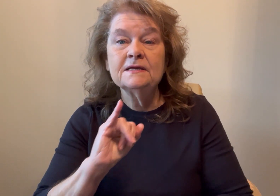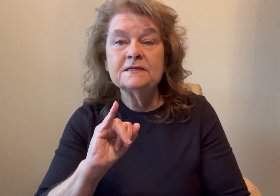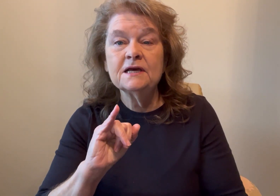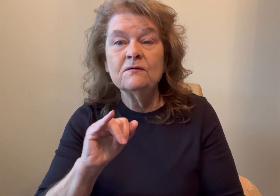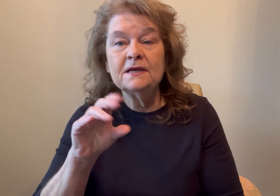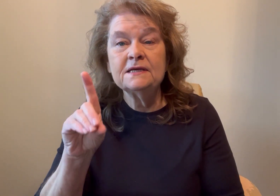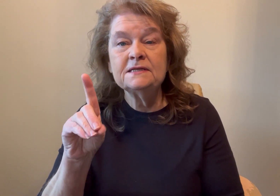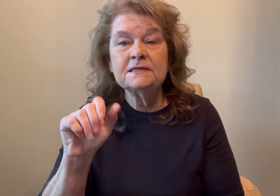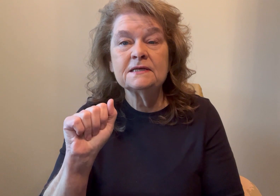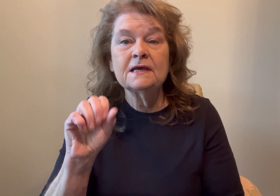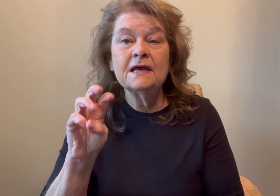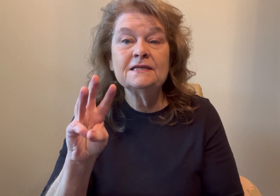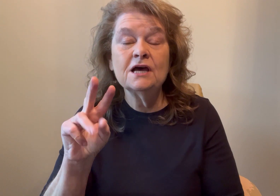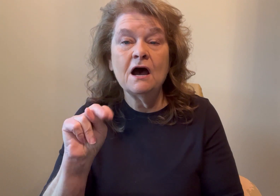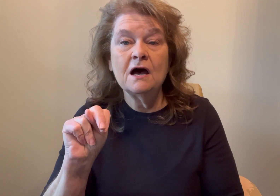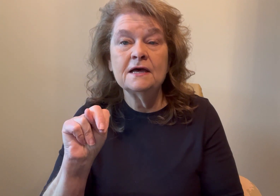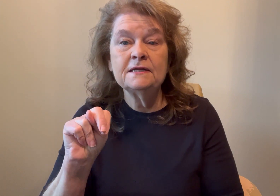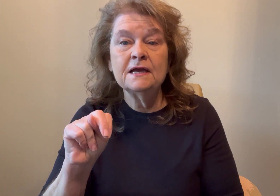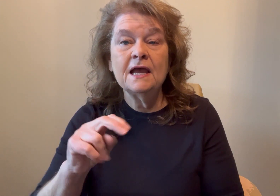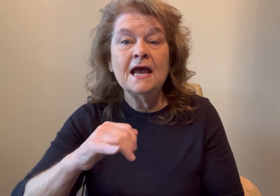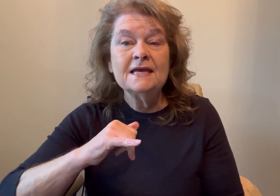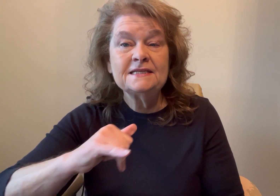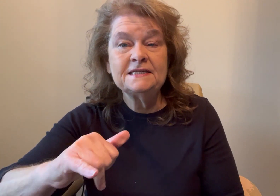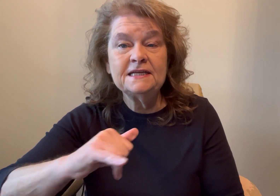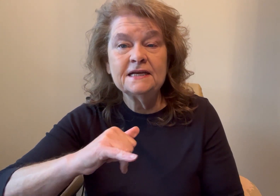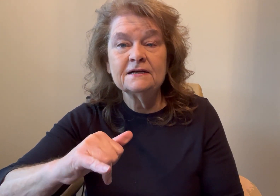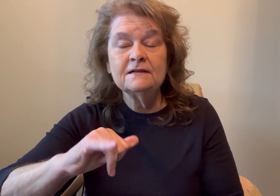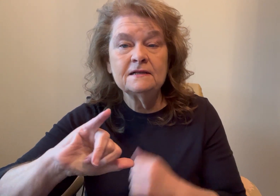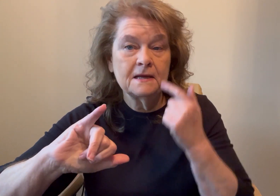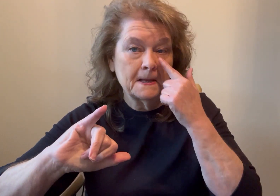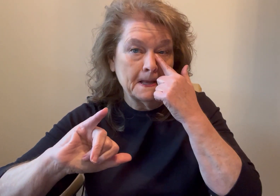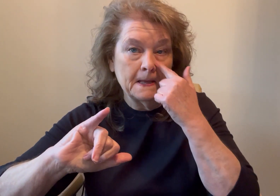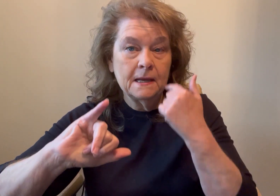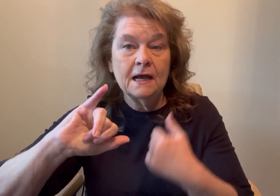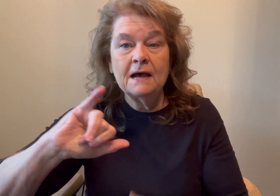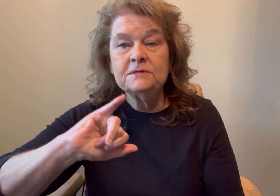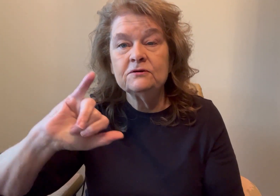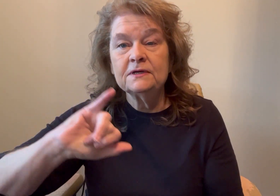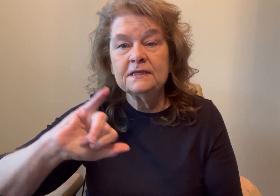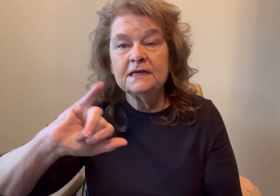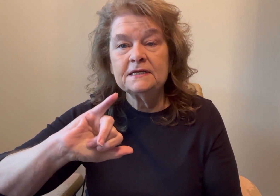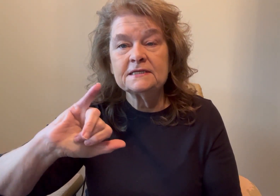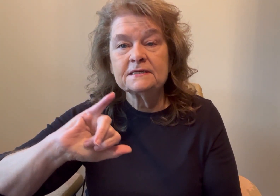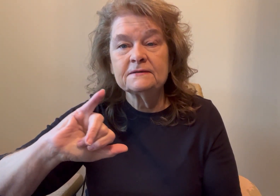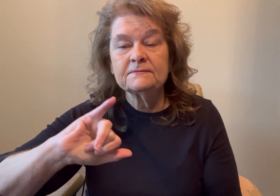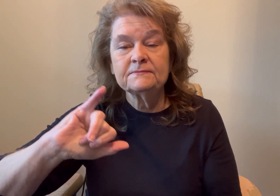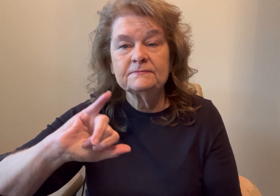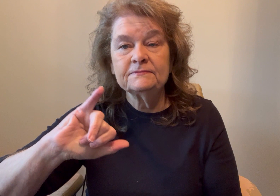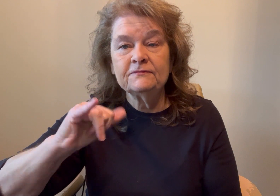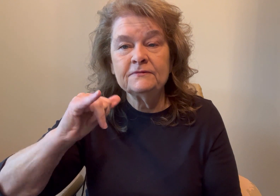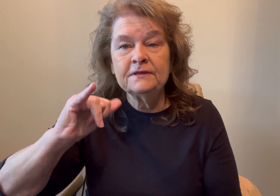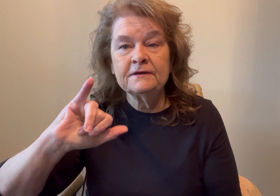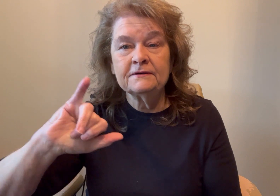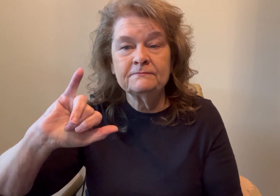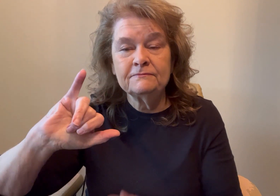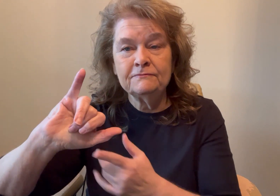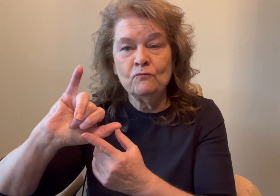So is Don still, I'm doing this, the